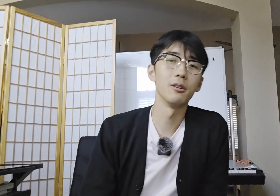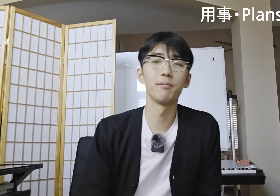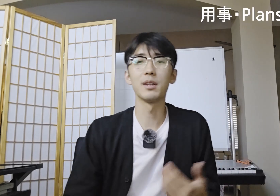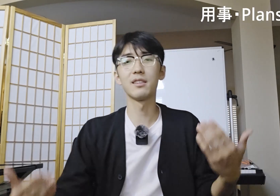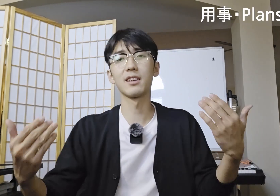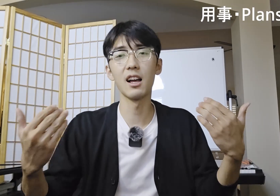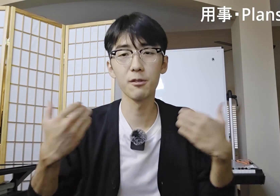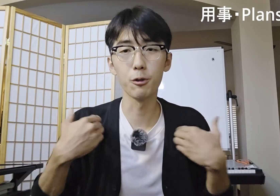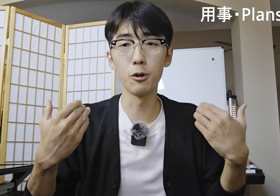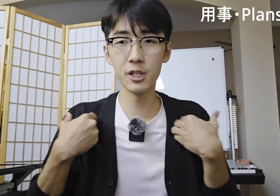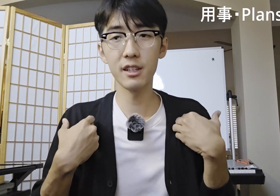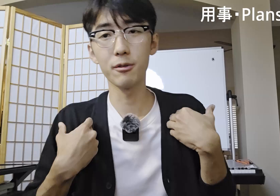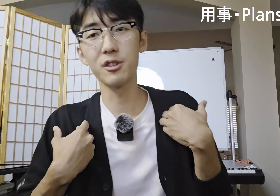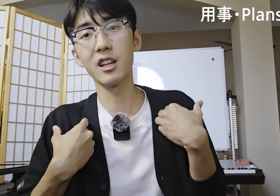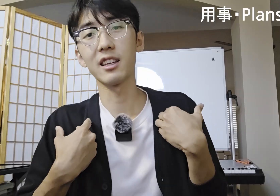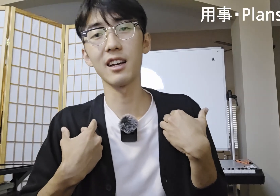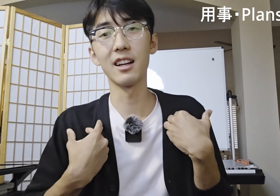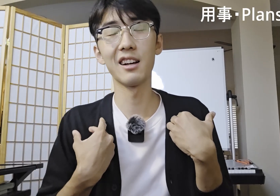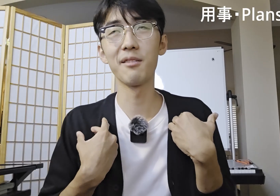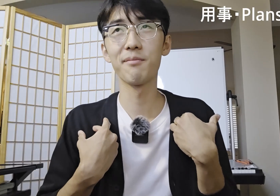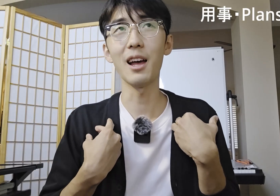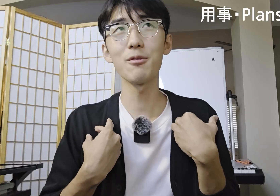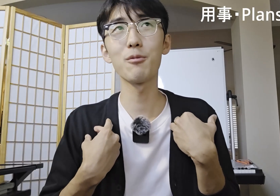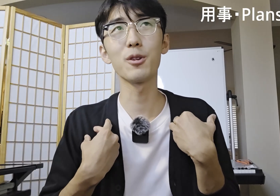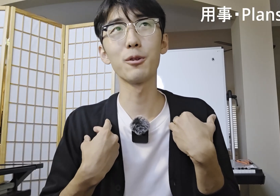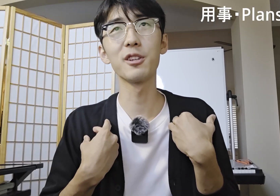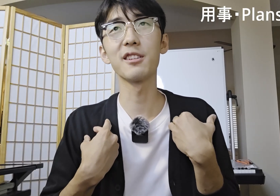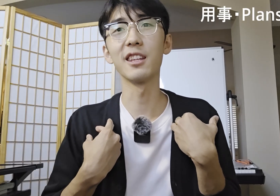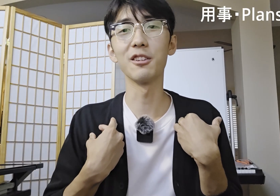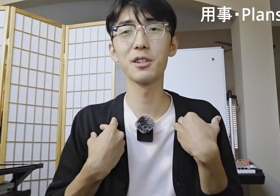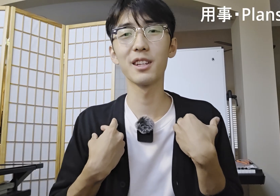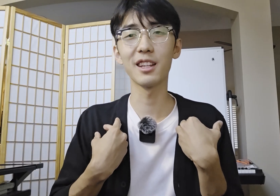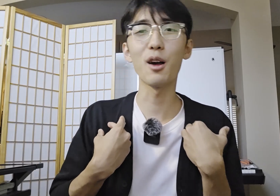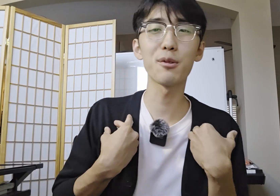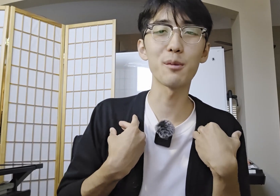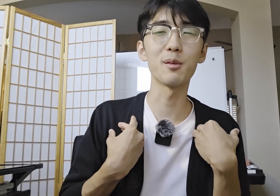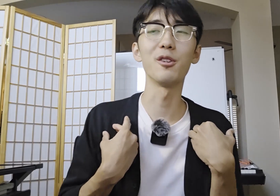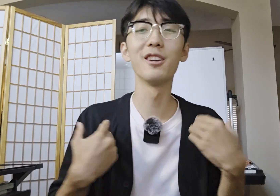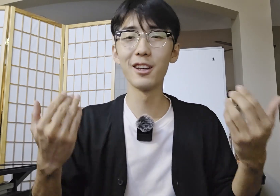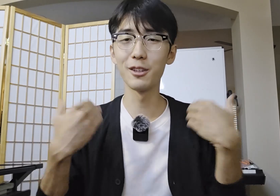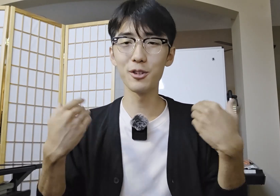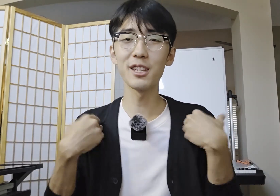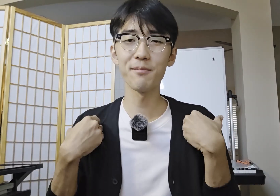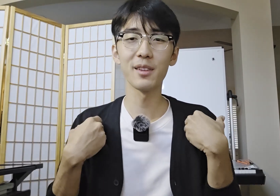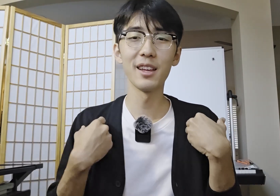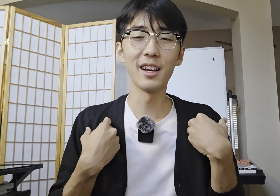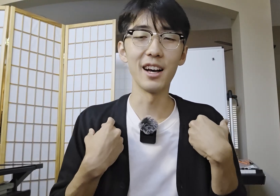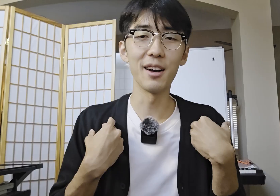So this is a kanji for yoji, which is like I don't know what yoji is in English. I'll put it up somewhere. Yoji. Yeah,